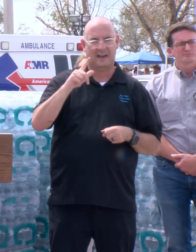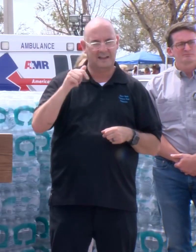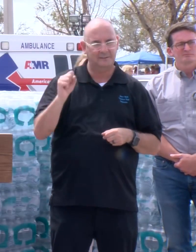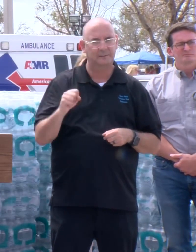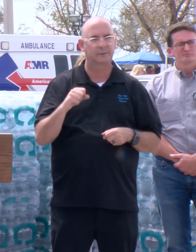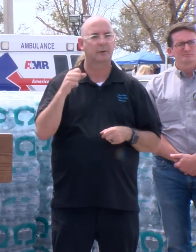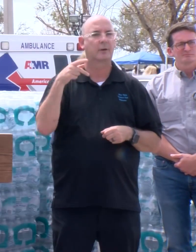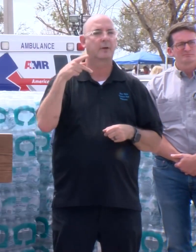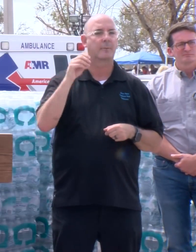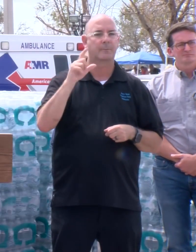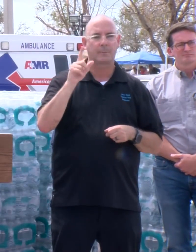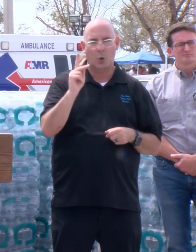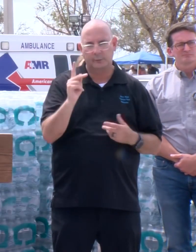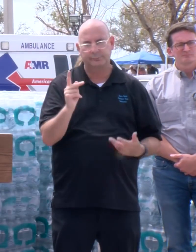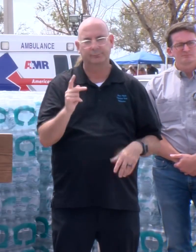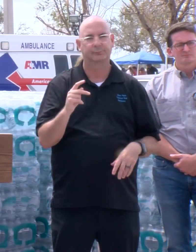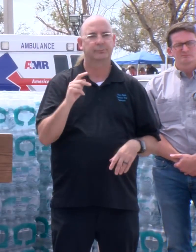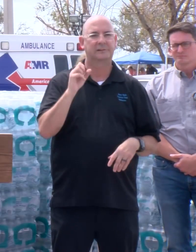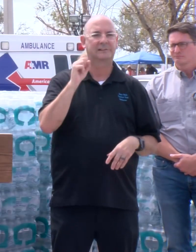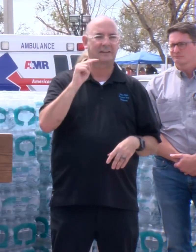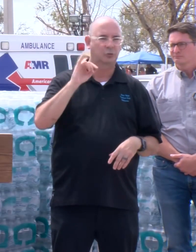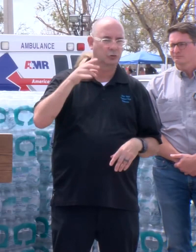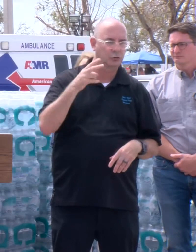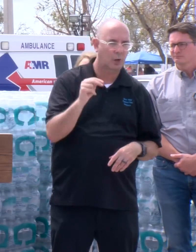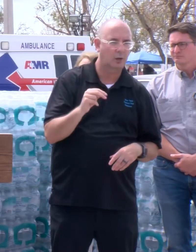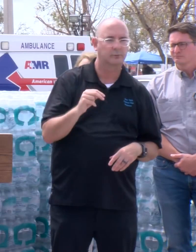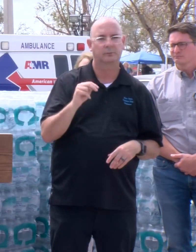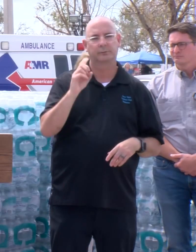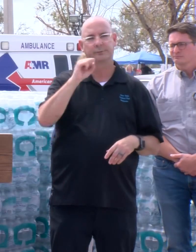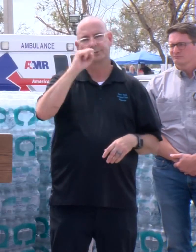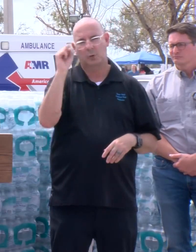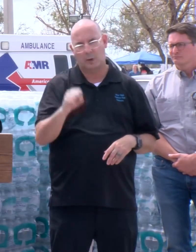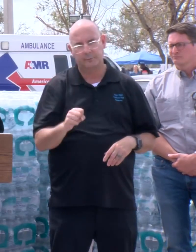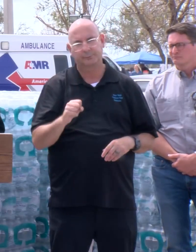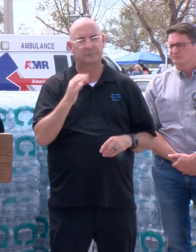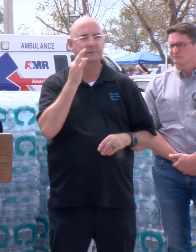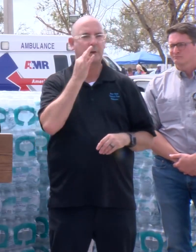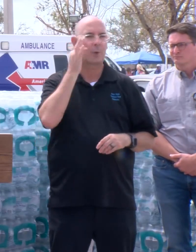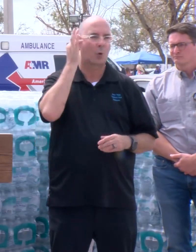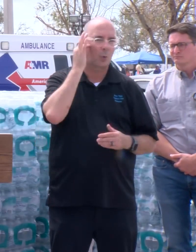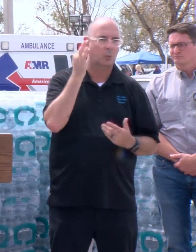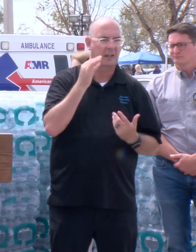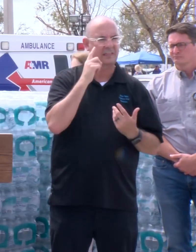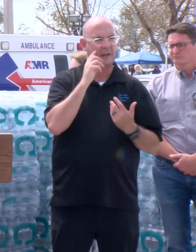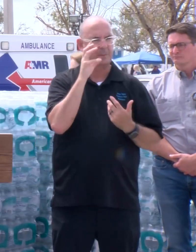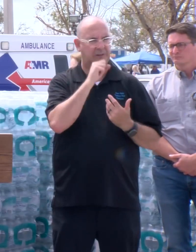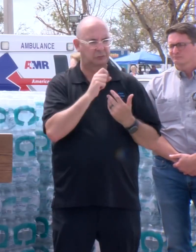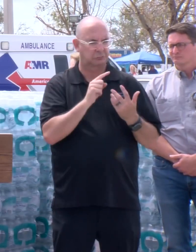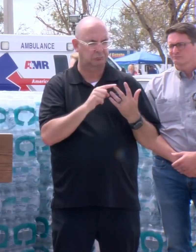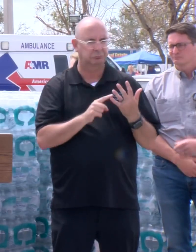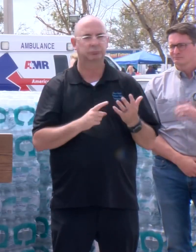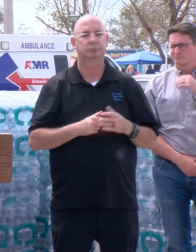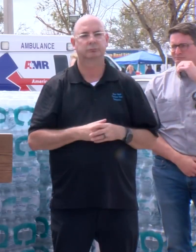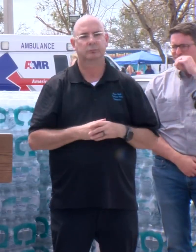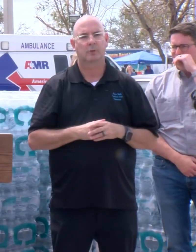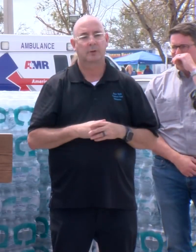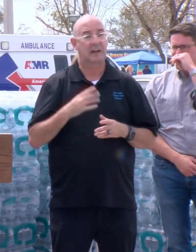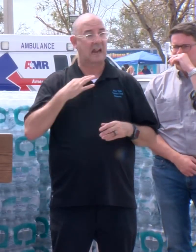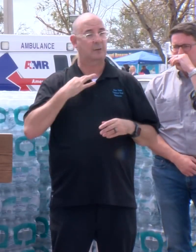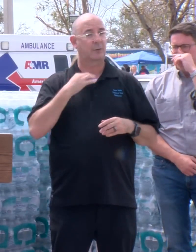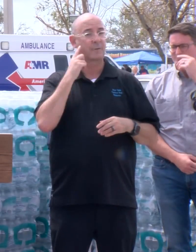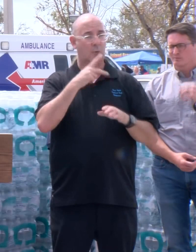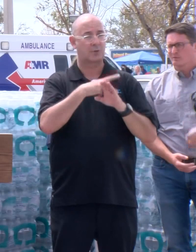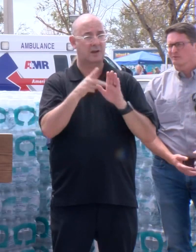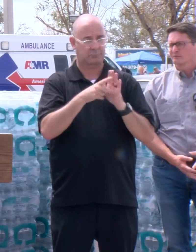John's, Sarasota, Seminole, Volusia counties are all eligible for those programs. Small business loans are